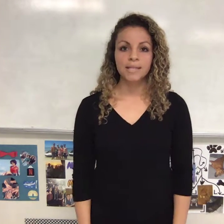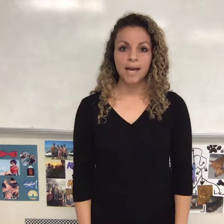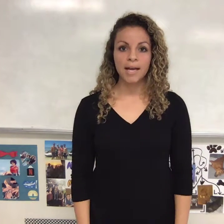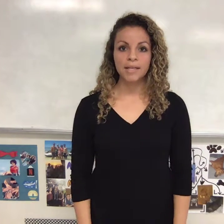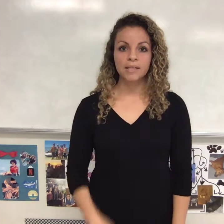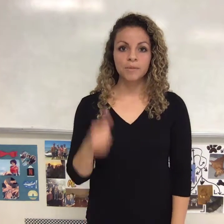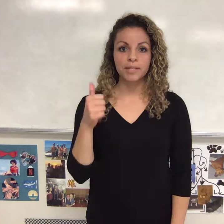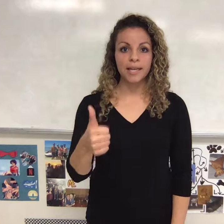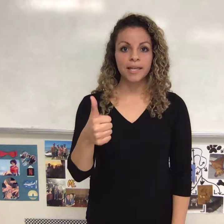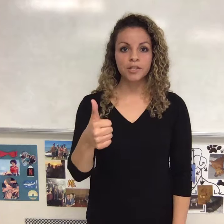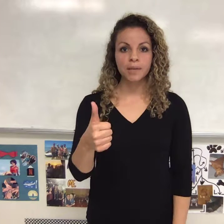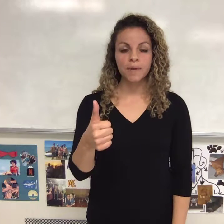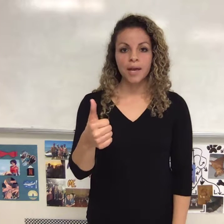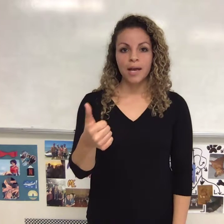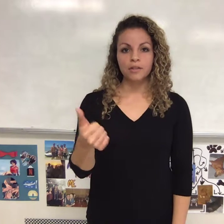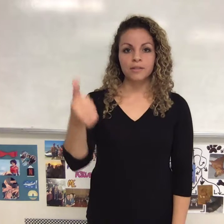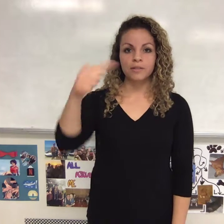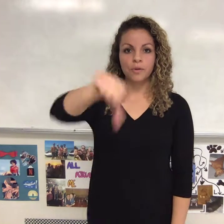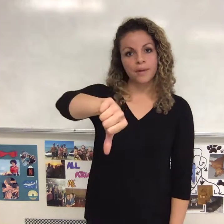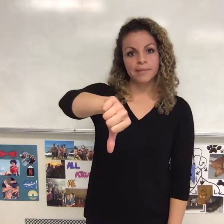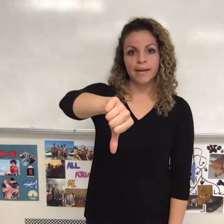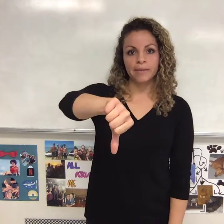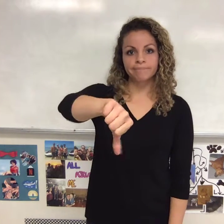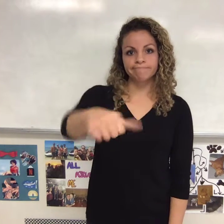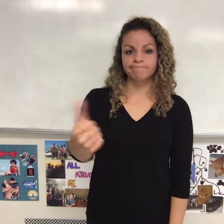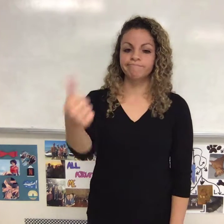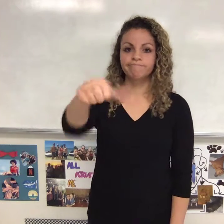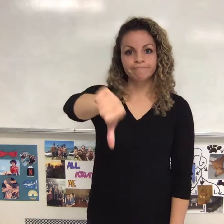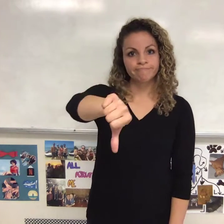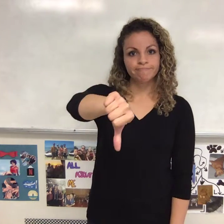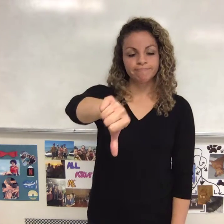Denied is going to be a 10 hand shape, and you just do a thumbs down.